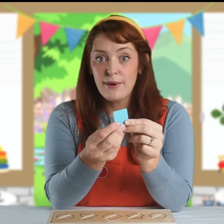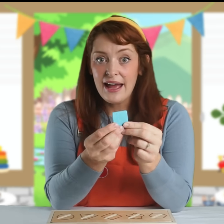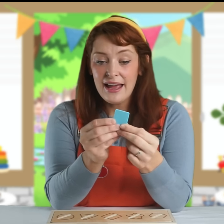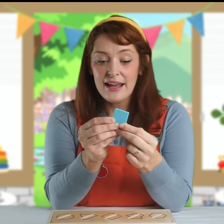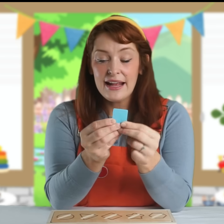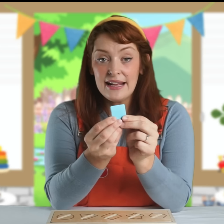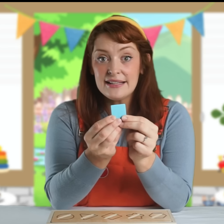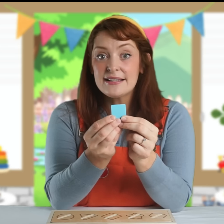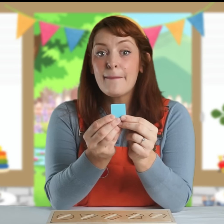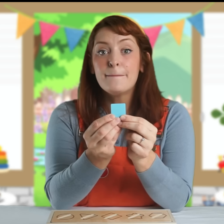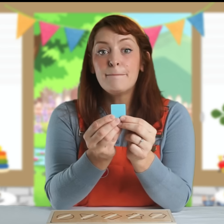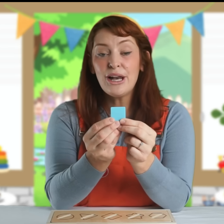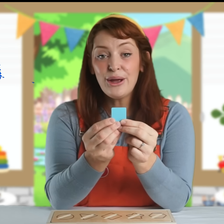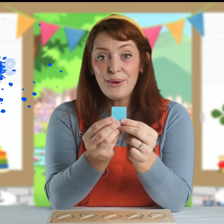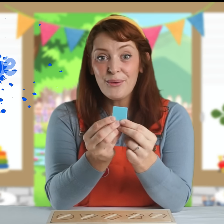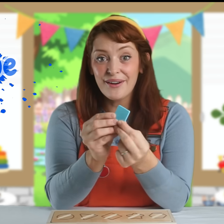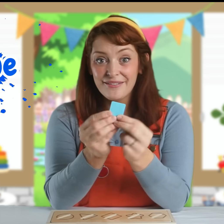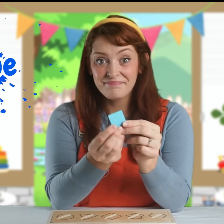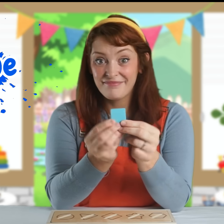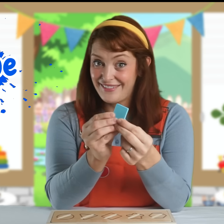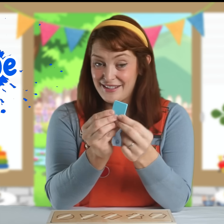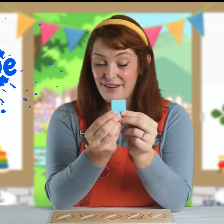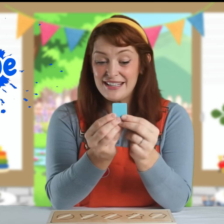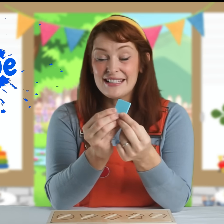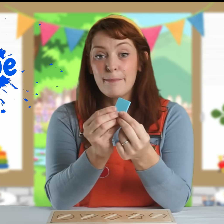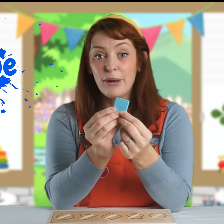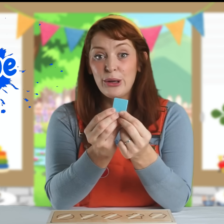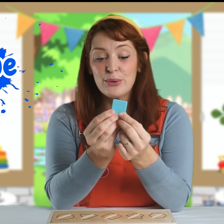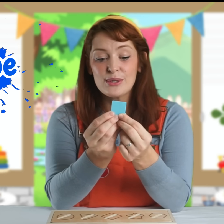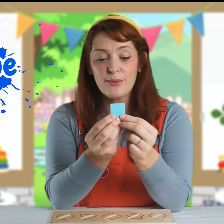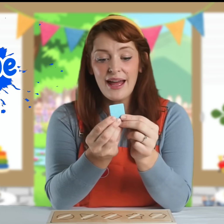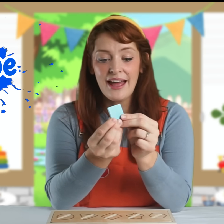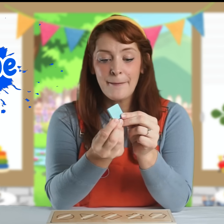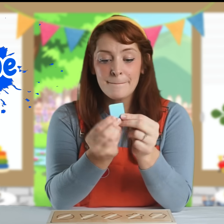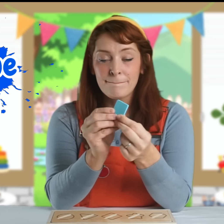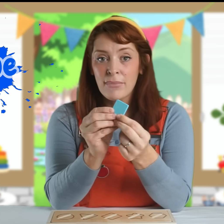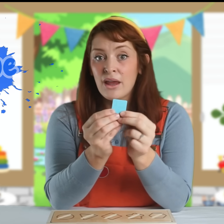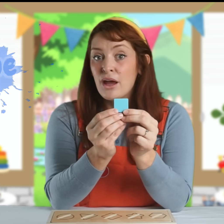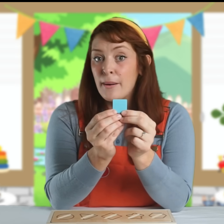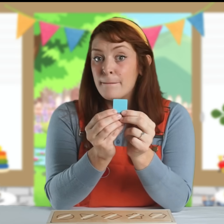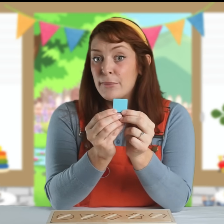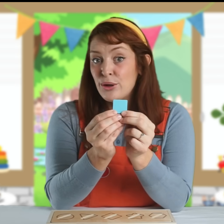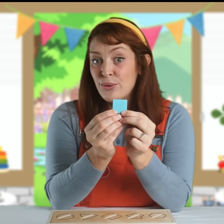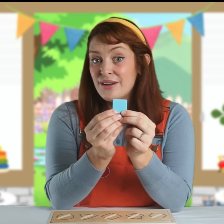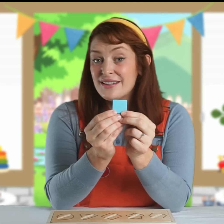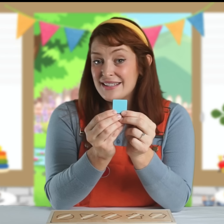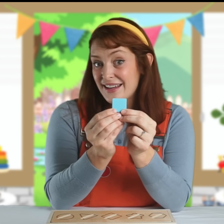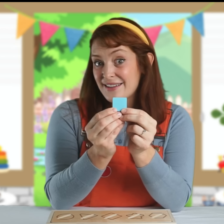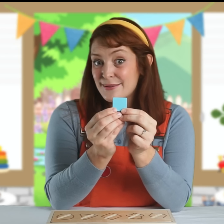square is blue. That's right, it's a blue square. And blue starts with